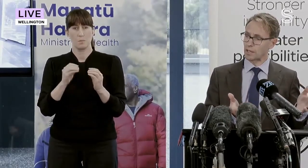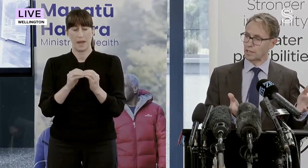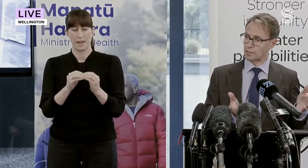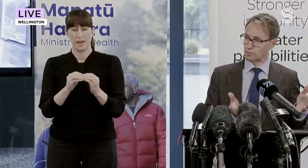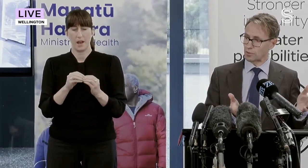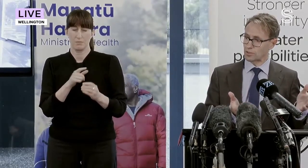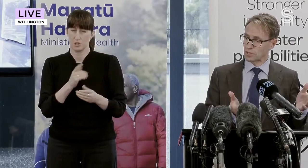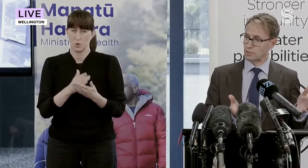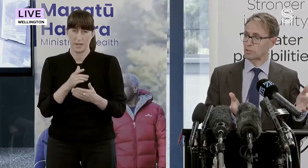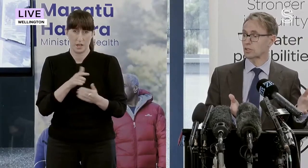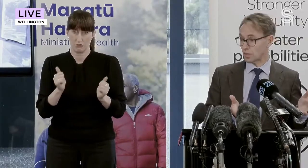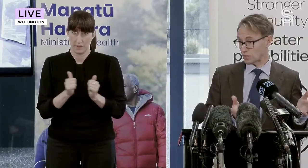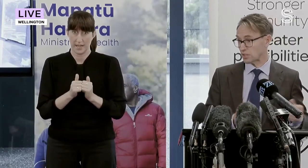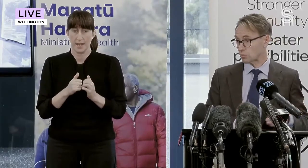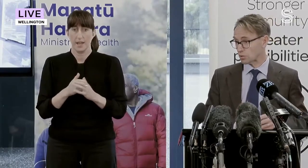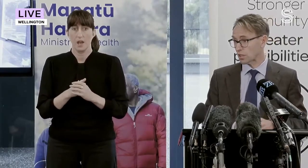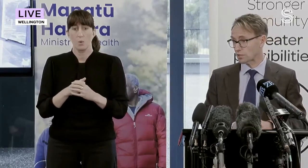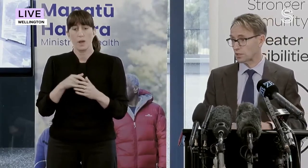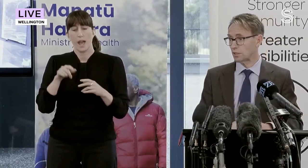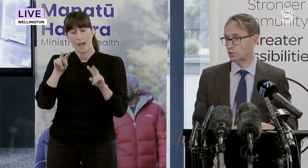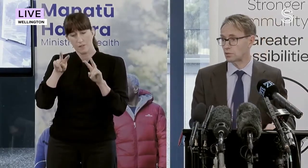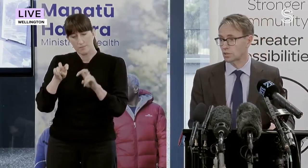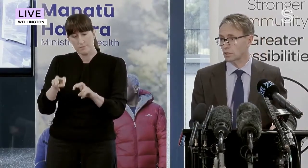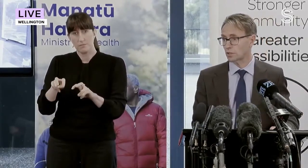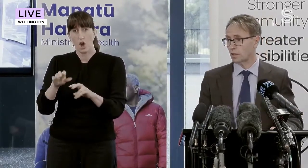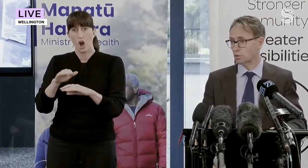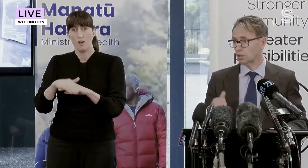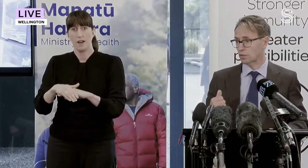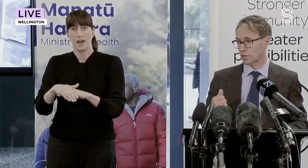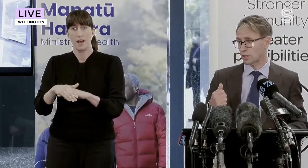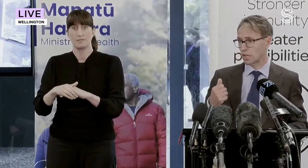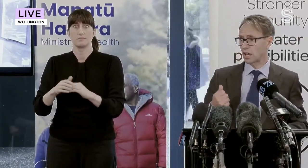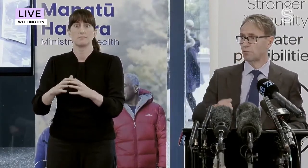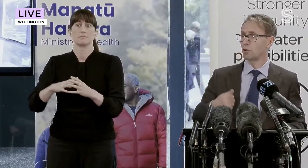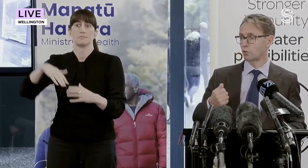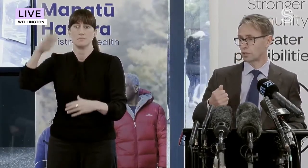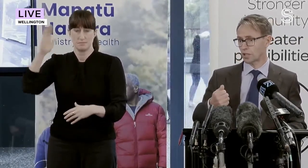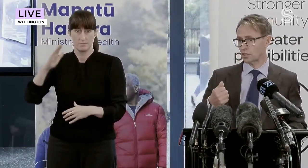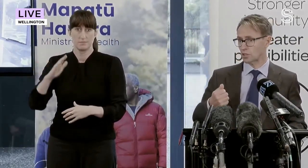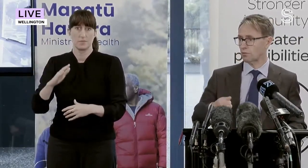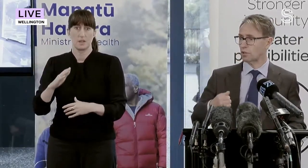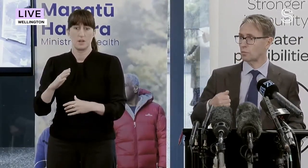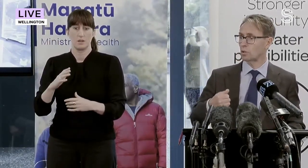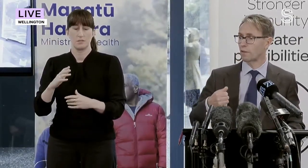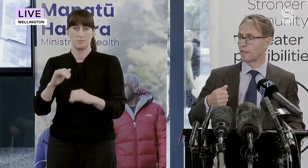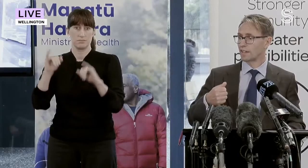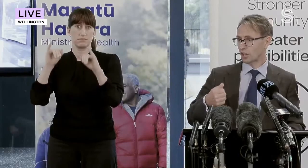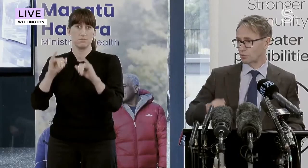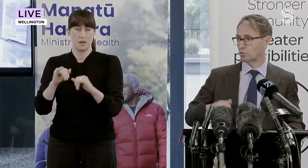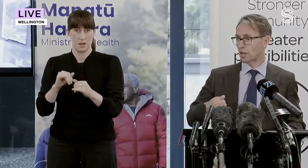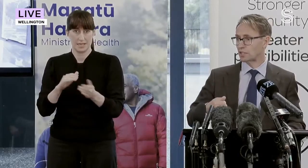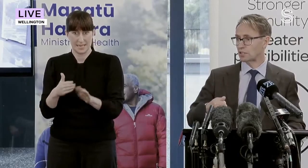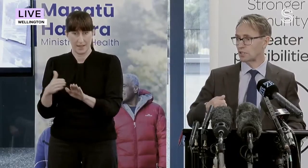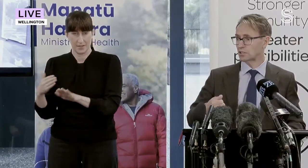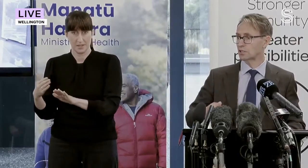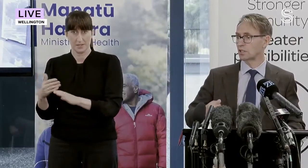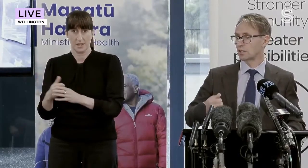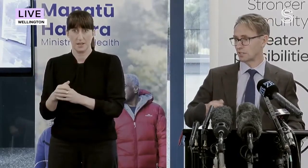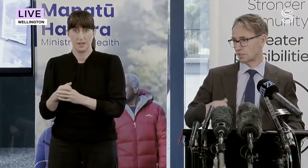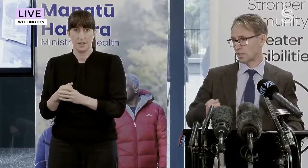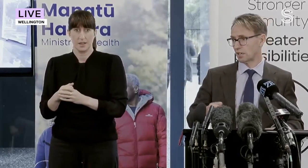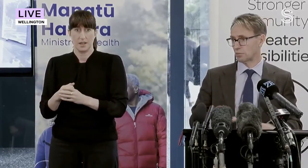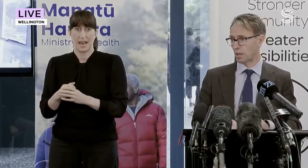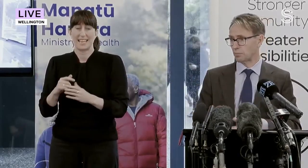at if there's any evidence of excess mortality here in New Zealand, and that would give us a further indication if there were COVID-related